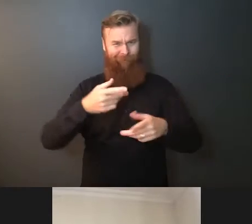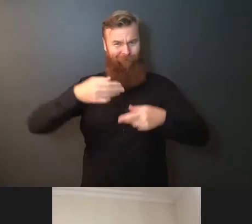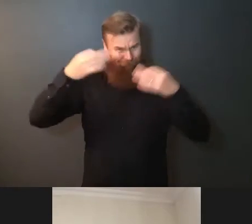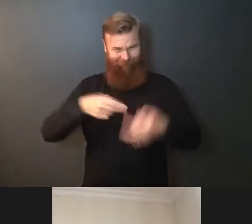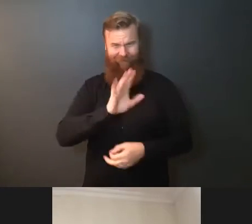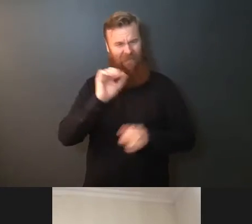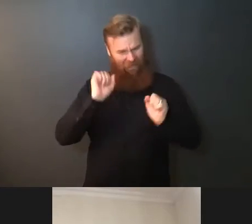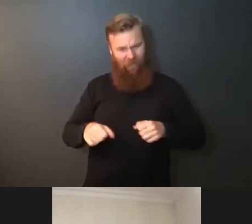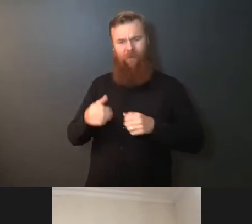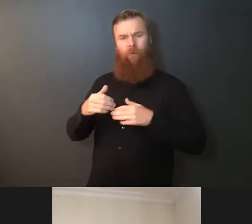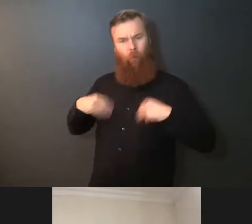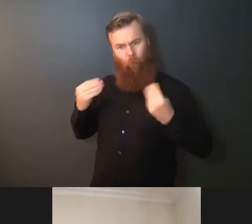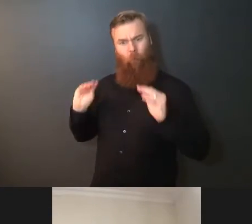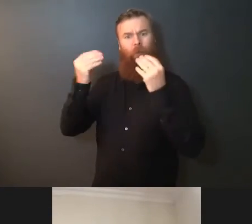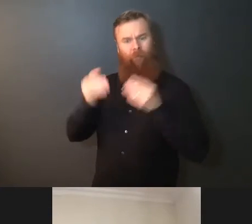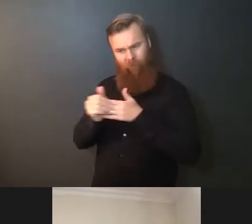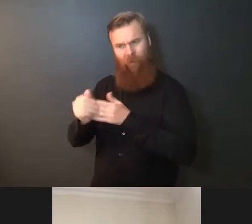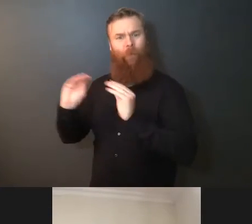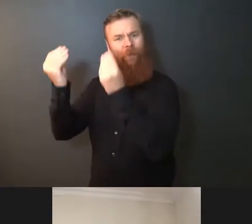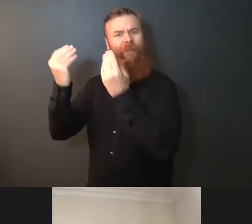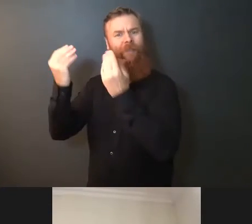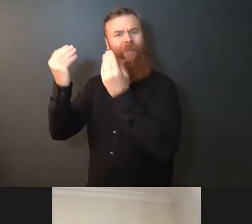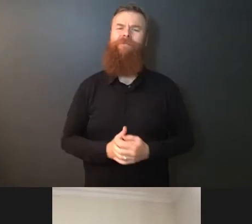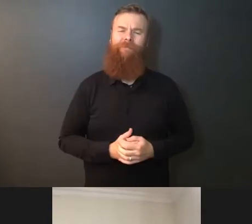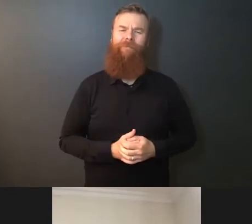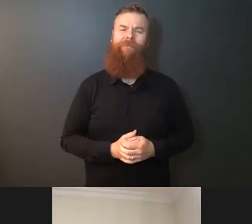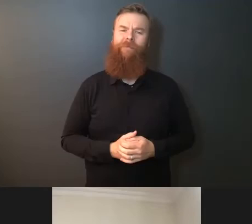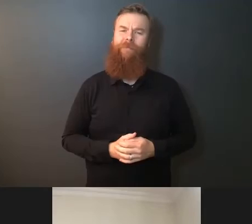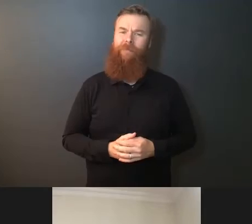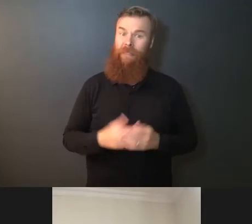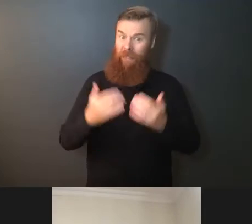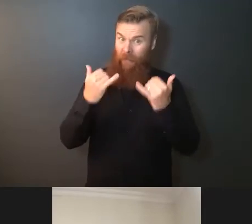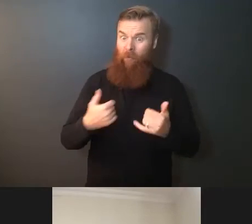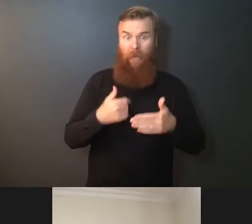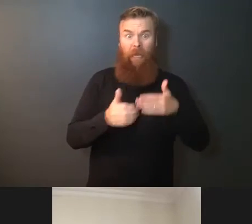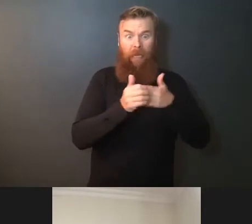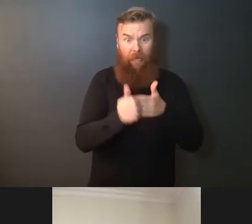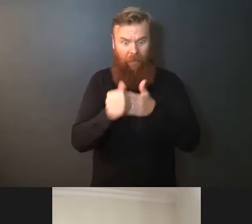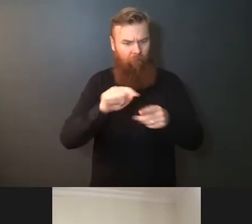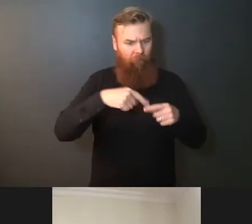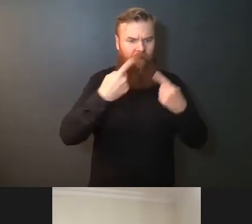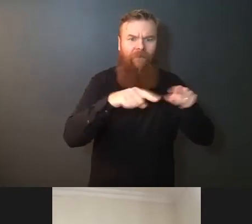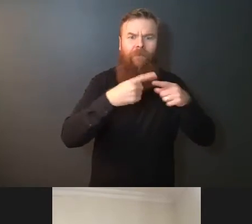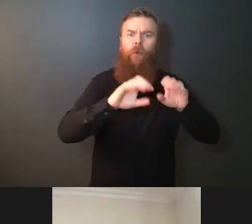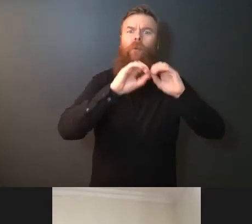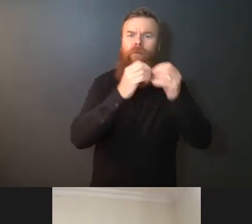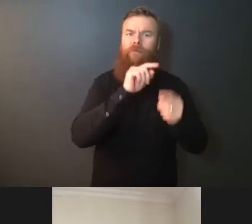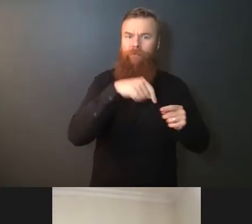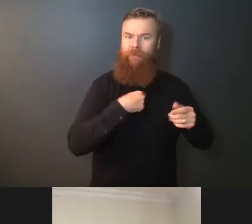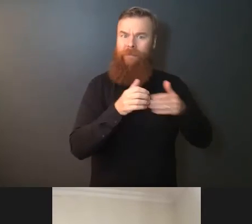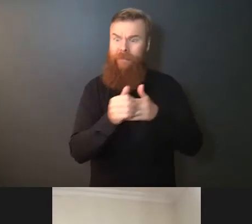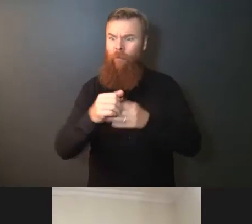64 and another that has 25. And we work together in a very collaborative way.